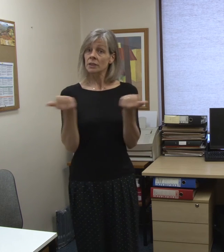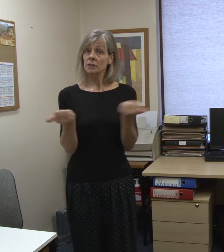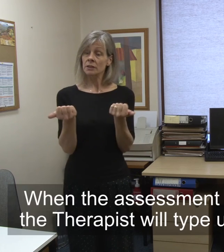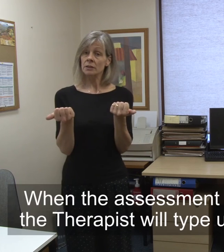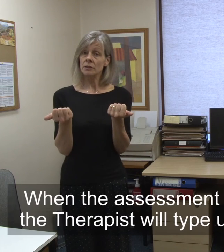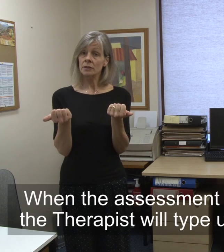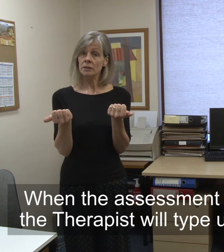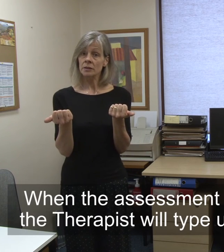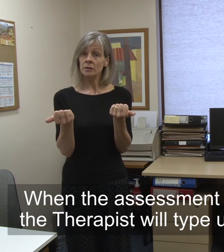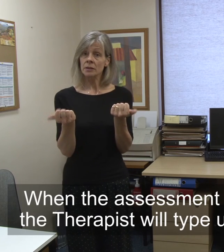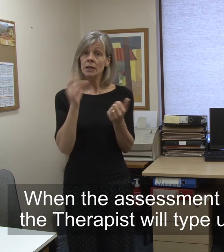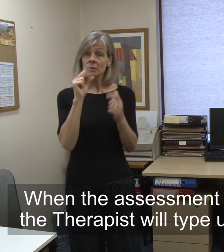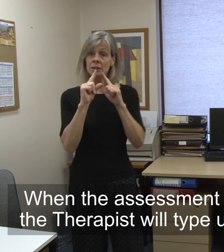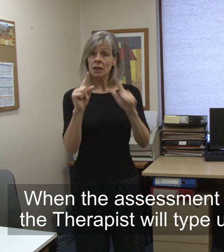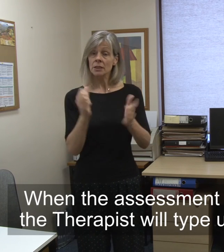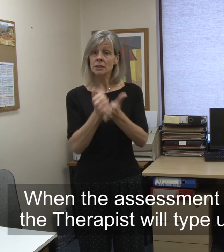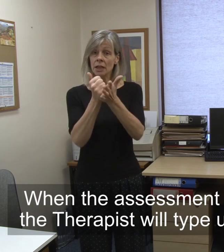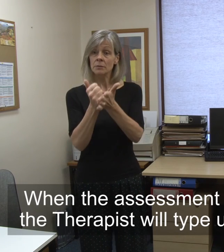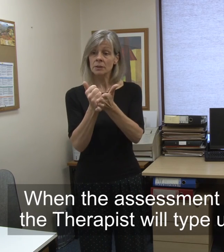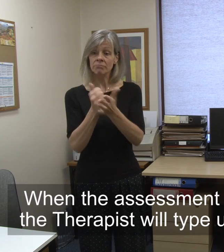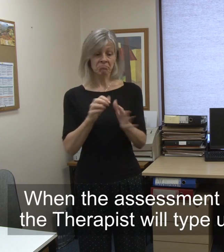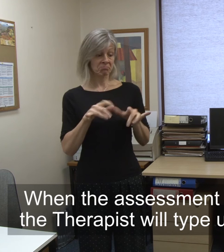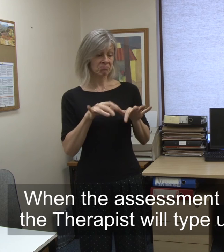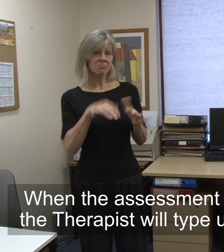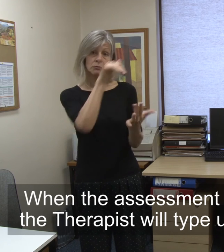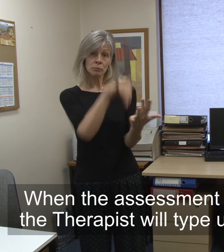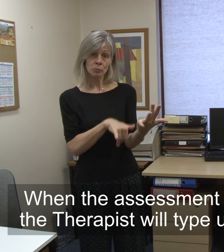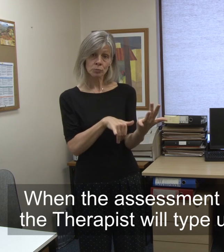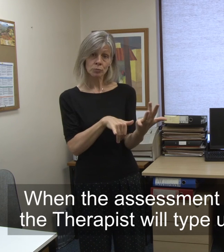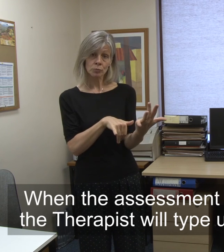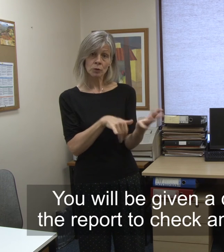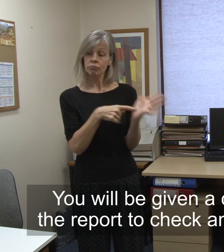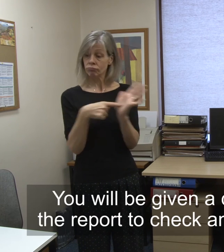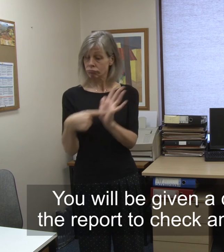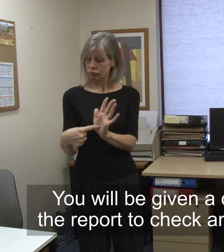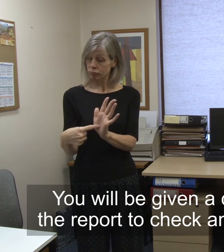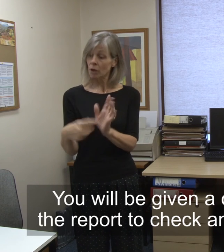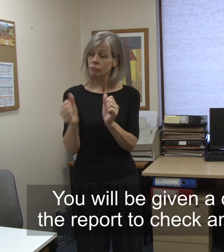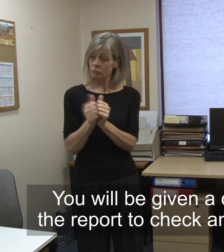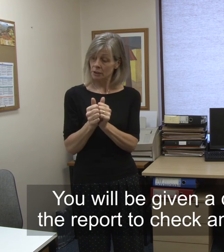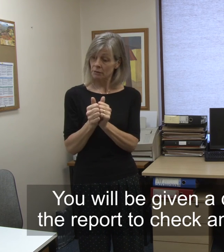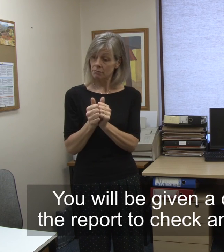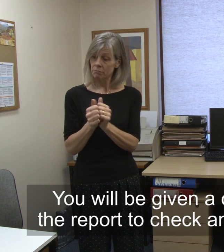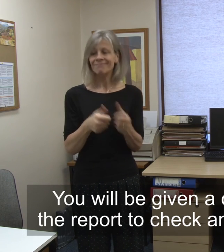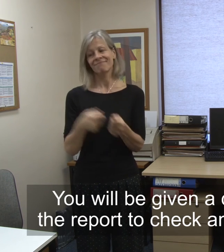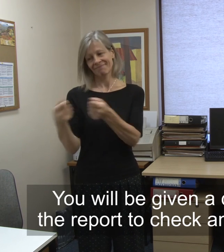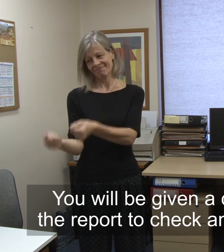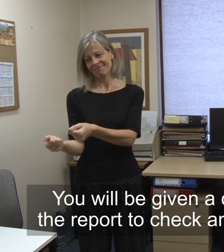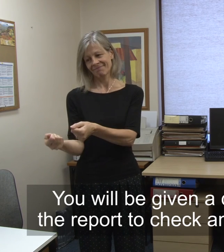When the assessment is finished, the therapist will type up a report. You will be given a copy of the report to check and